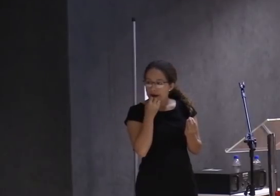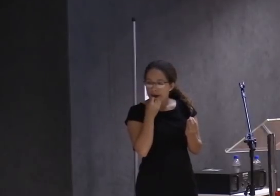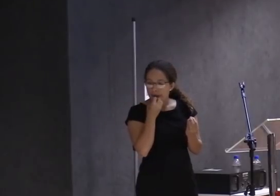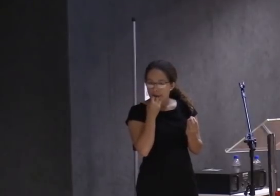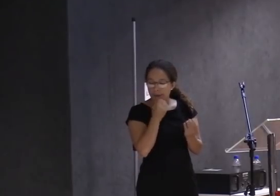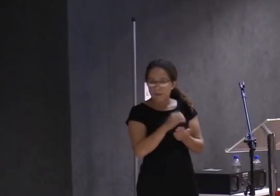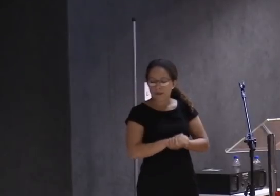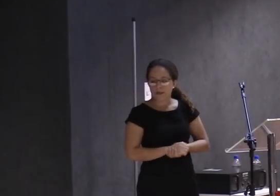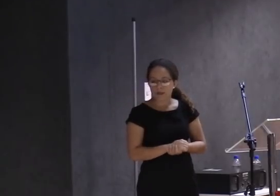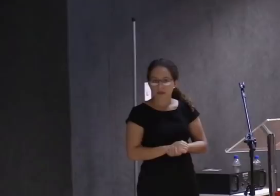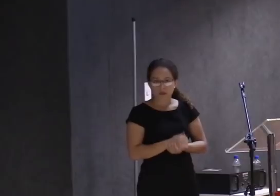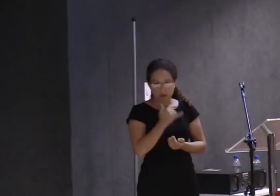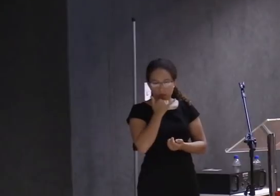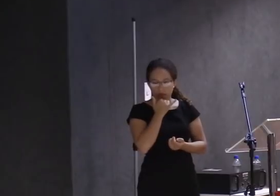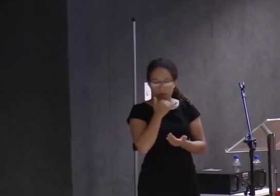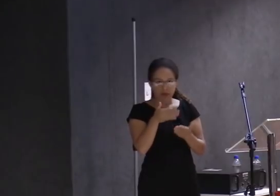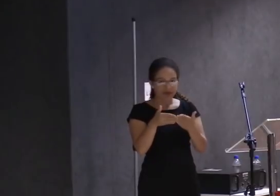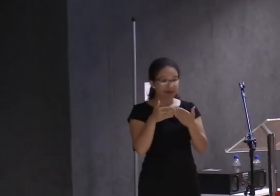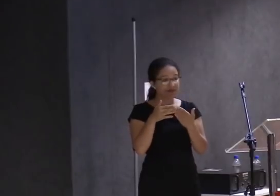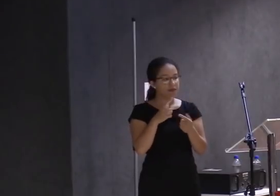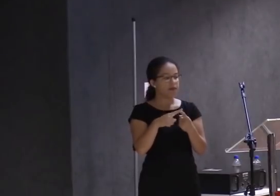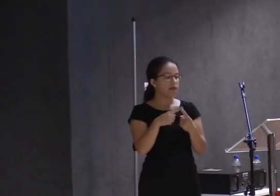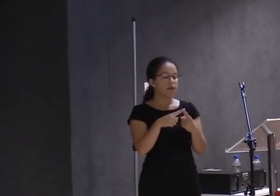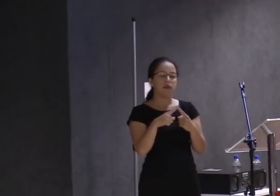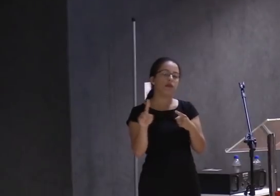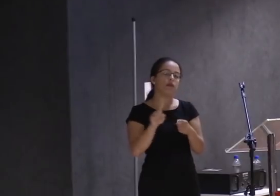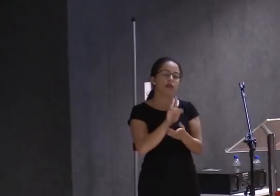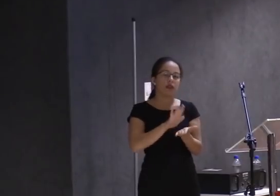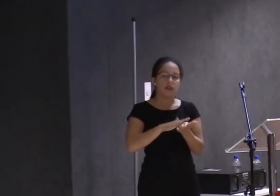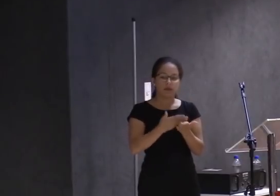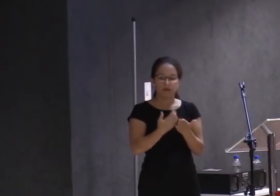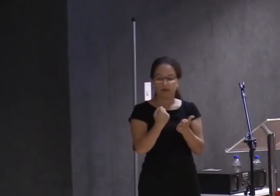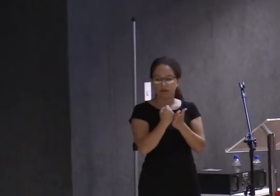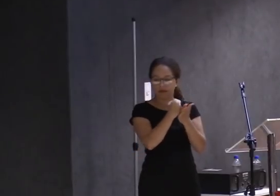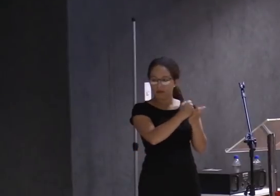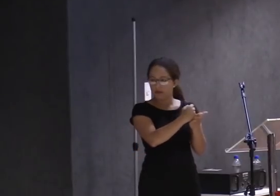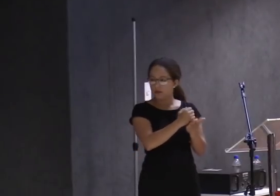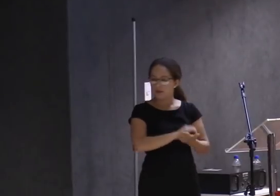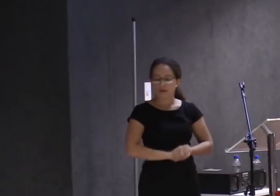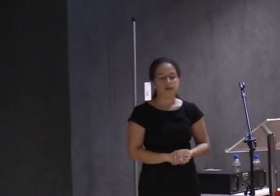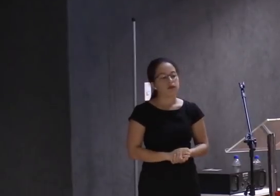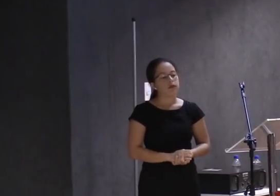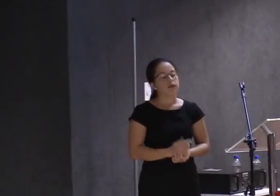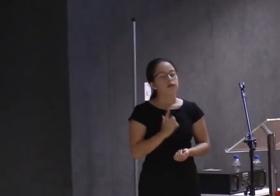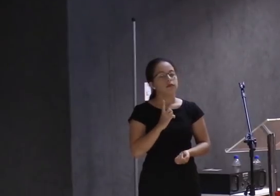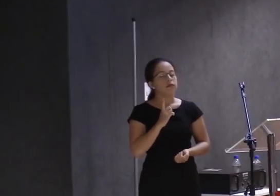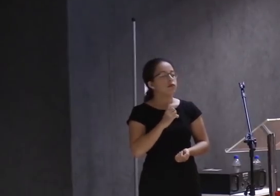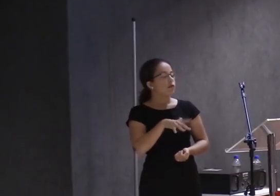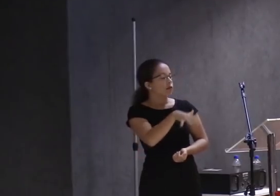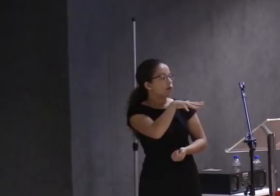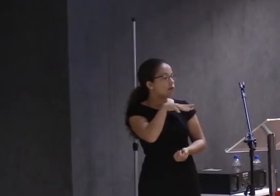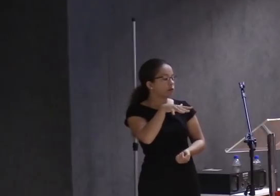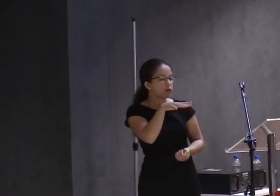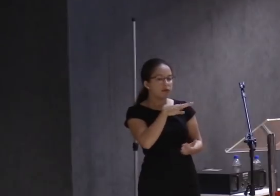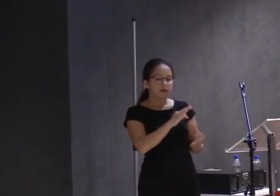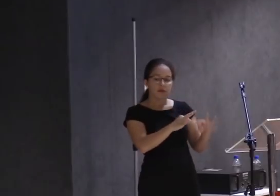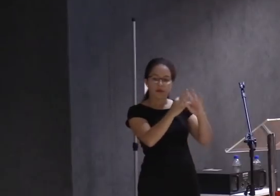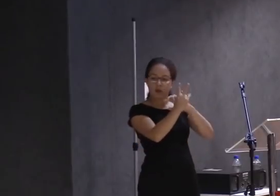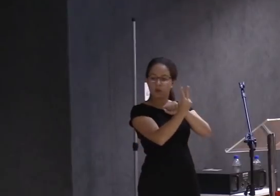é uma combinação de ICT e da parte de cuidados pessoais e cuidados com a